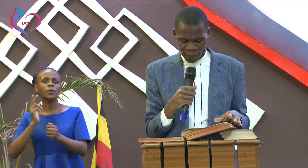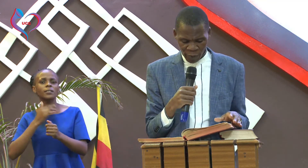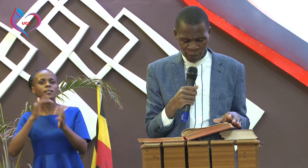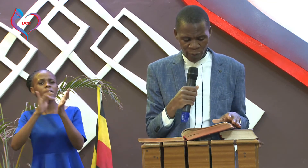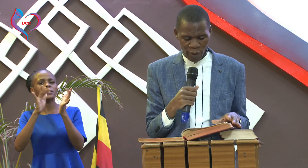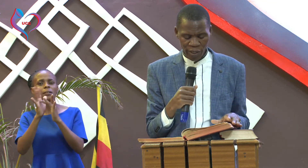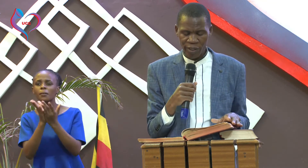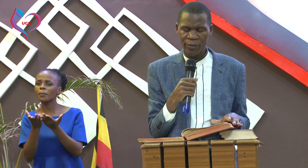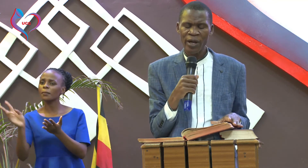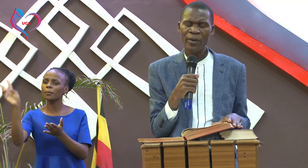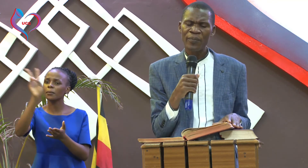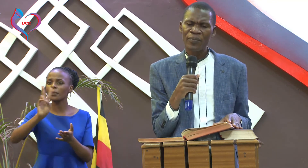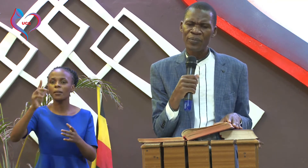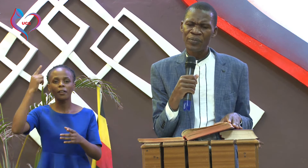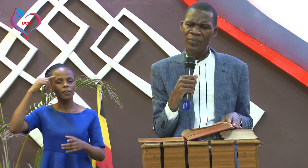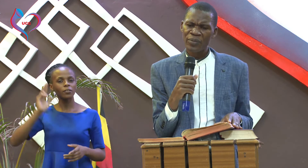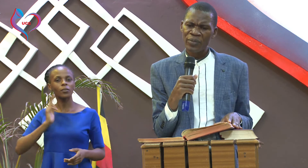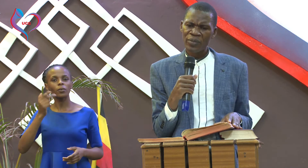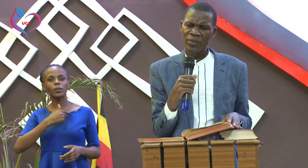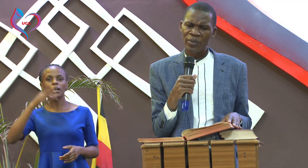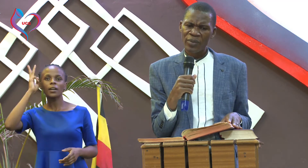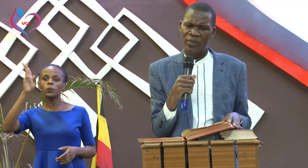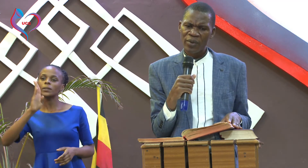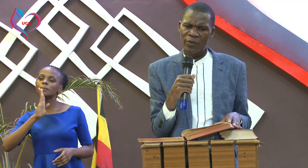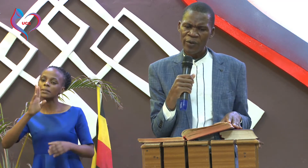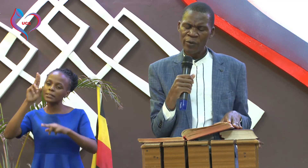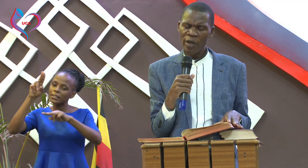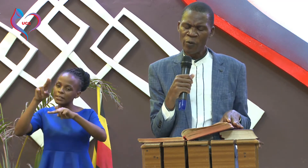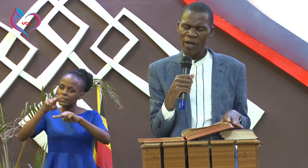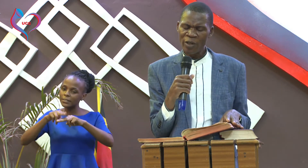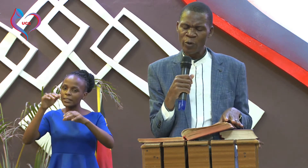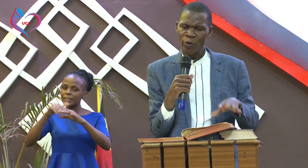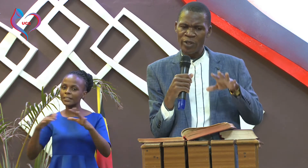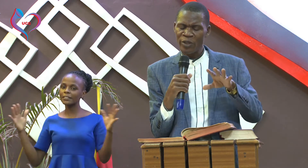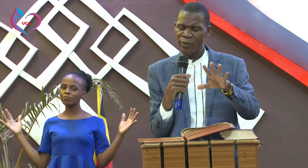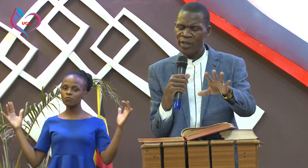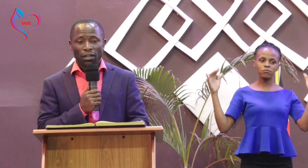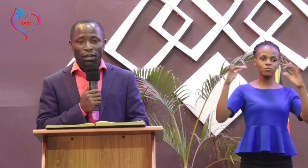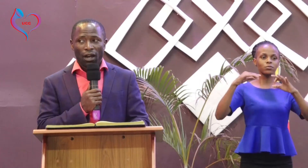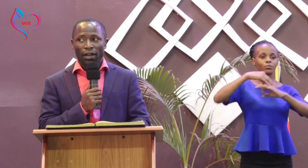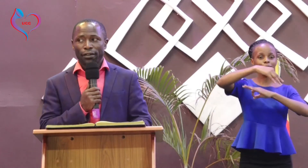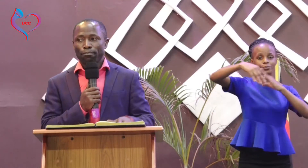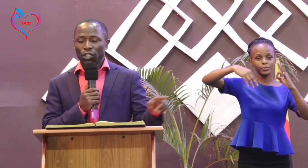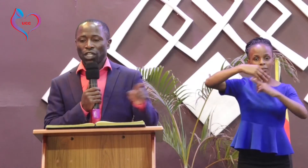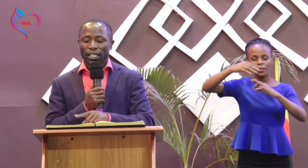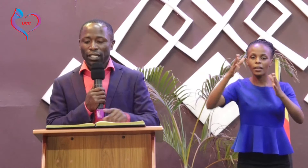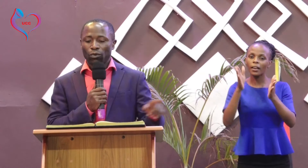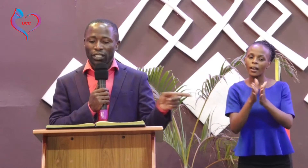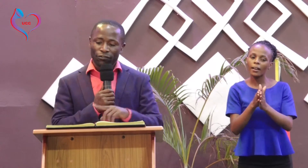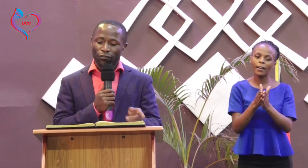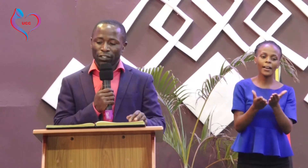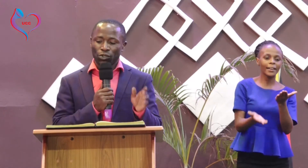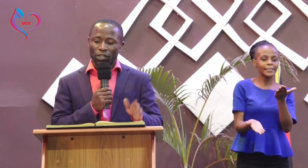mugabana naffe okuva mu byawandikibwa, for us we shall be there in the congregation, fe tujja kuba tutudde mu kibiina, and